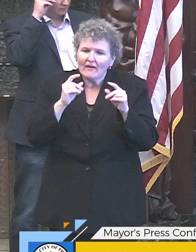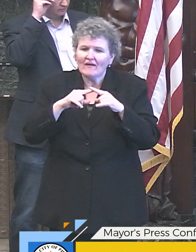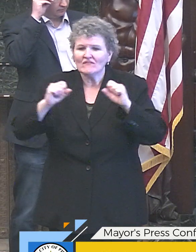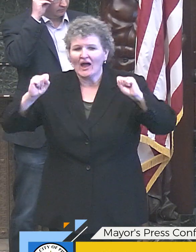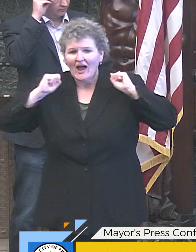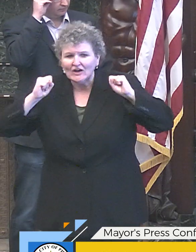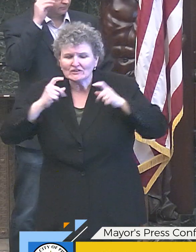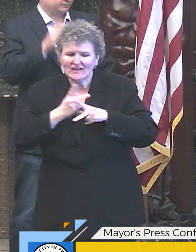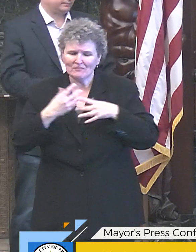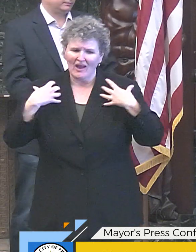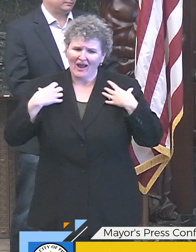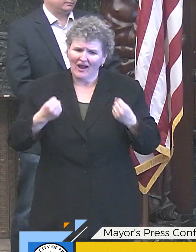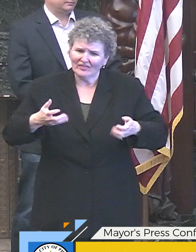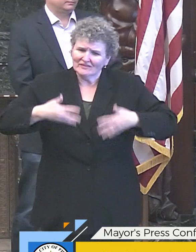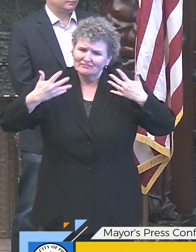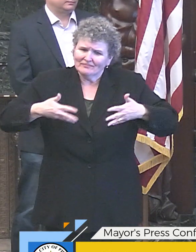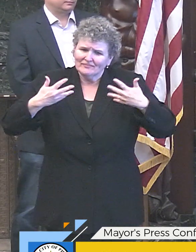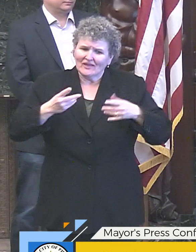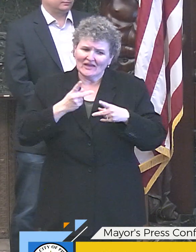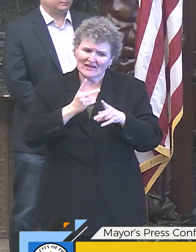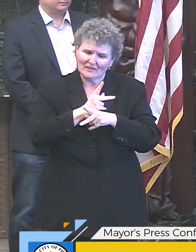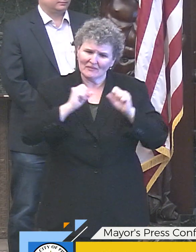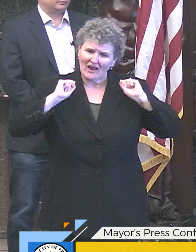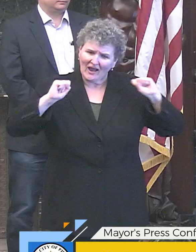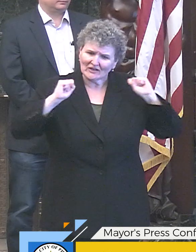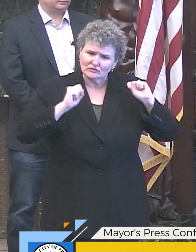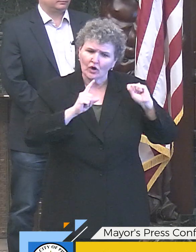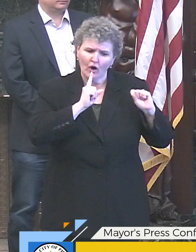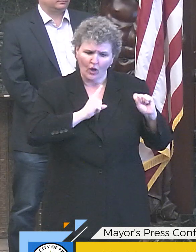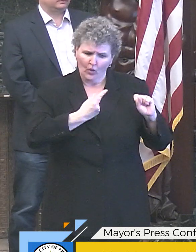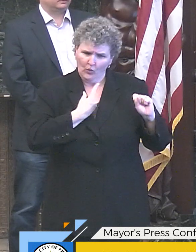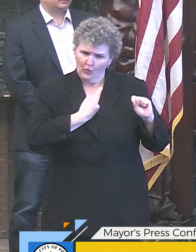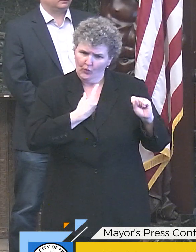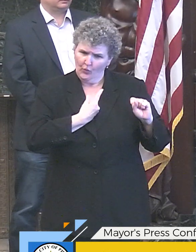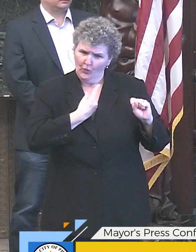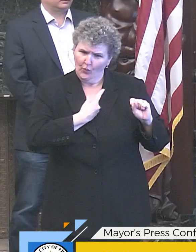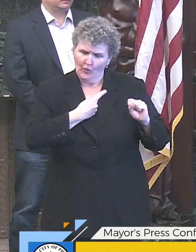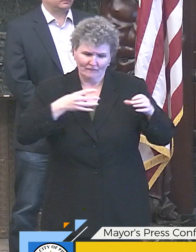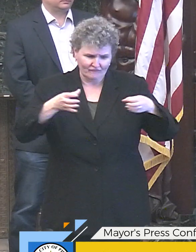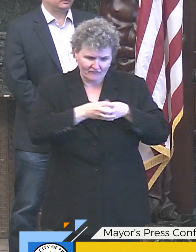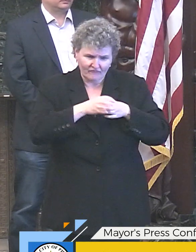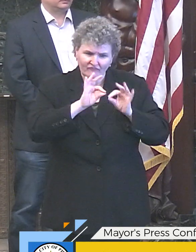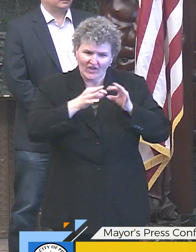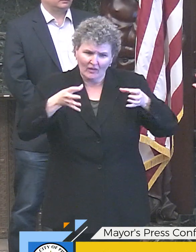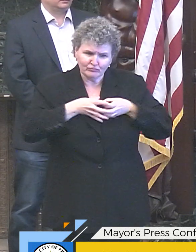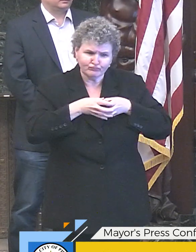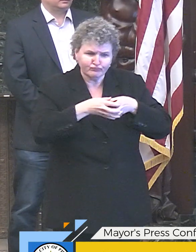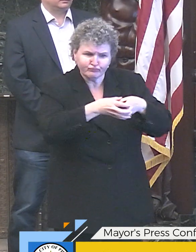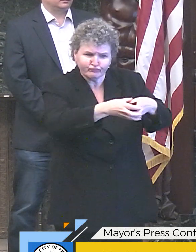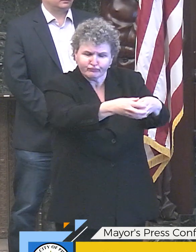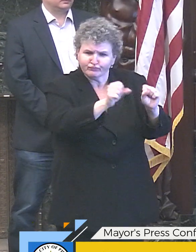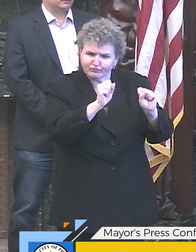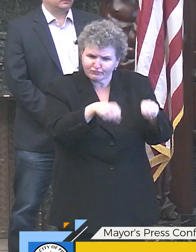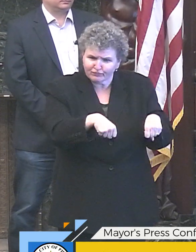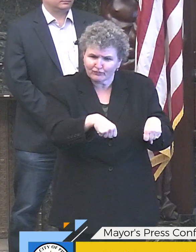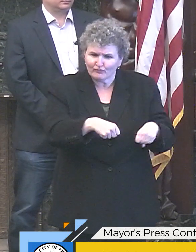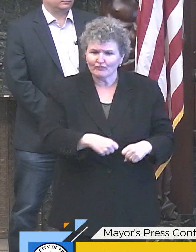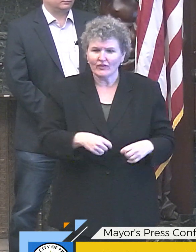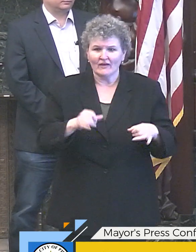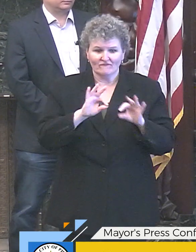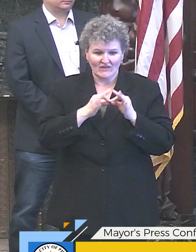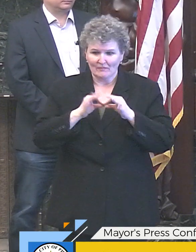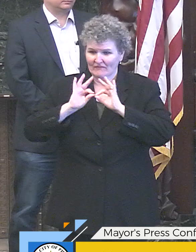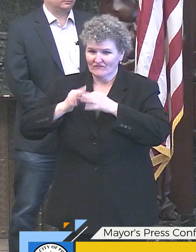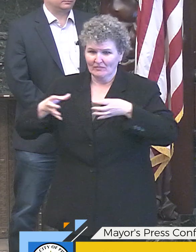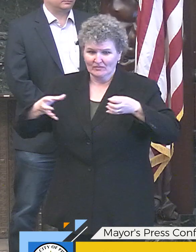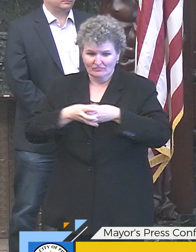term. But if you're going to exercise, do it by yourself or with just a household group so you're not exposing other people. Maintain your distance when you're there, and you do your